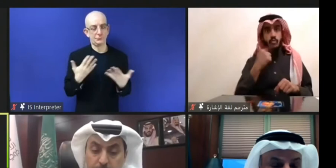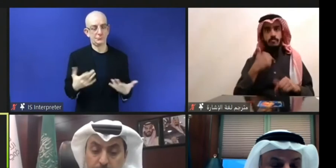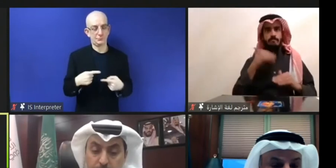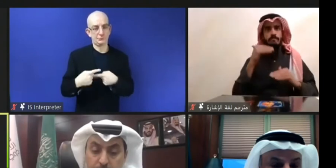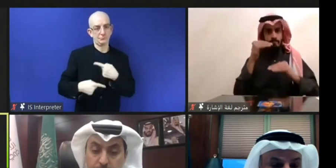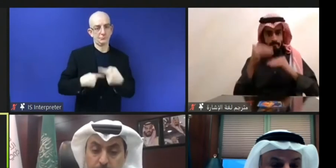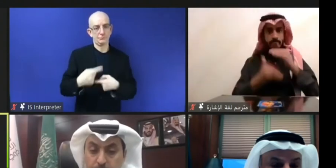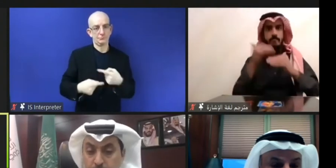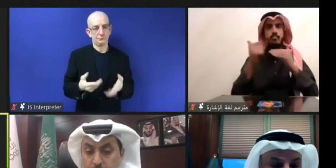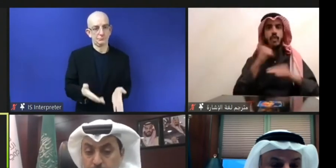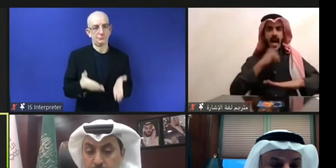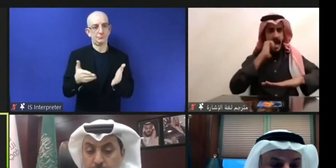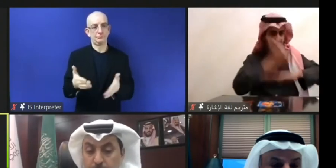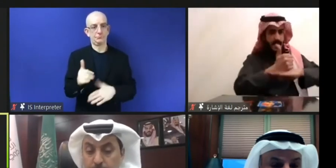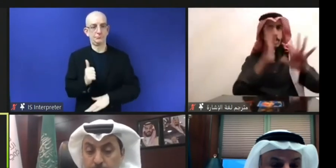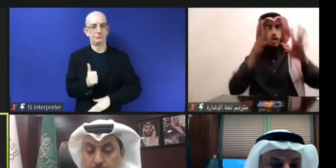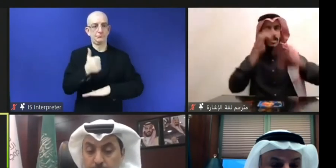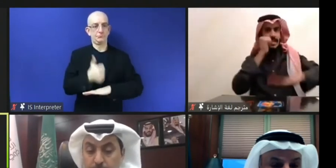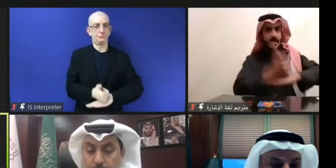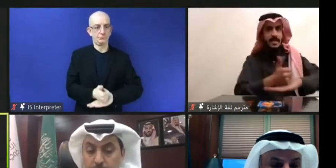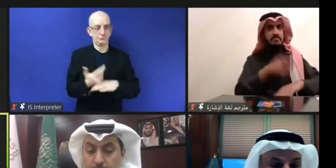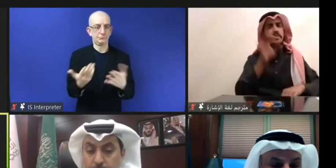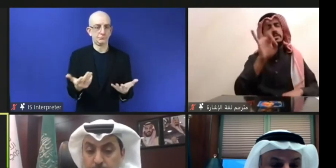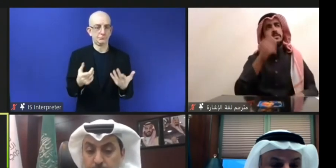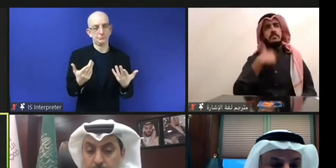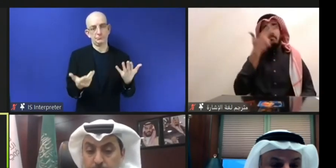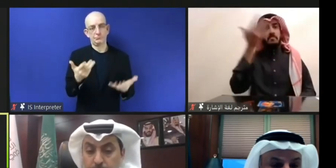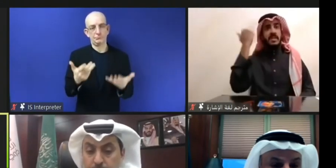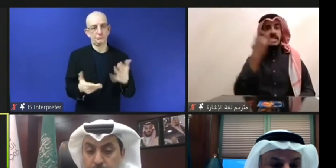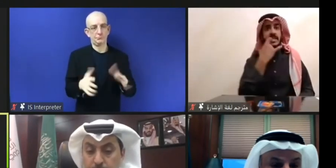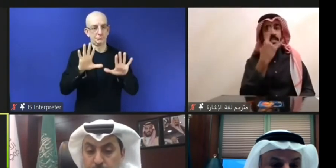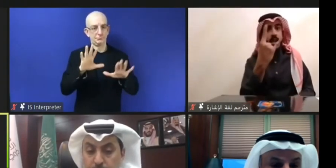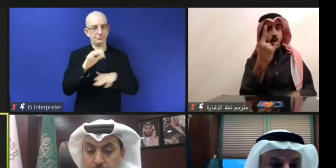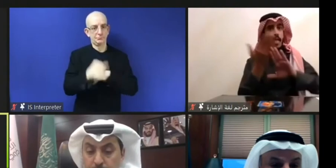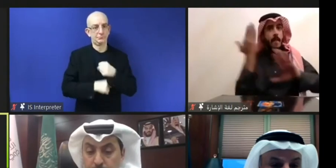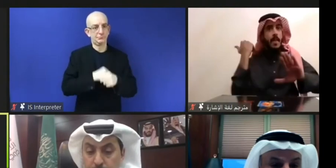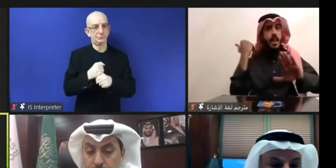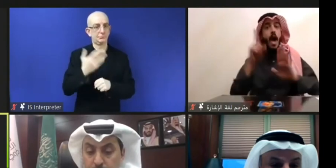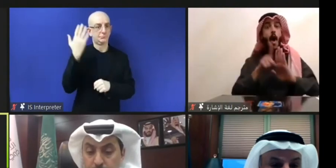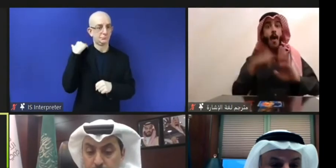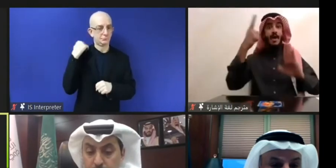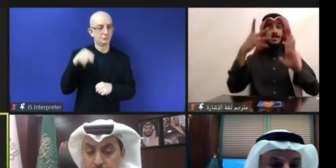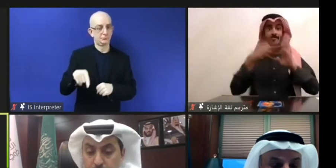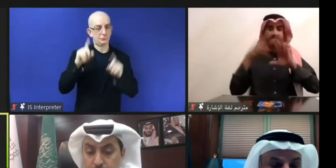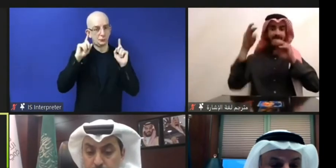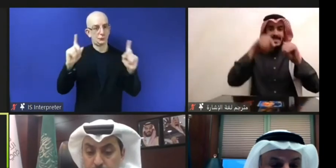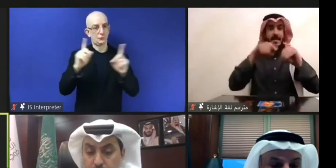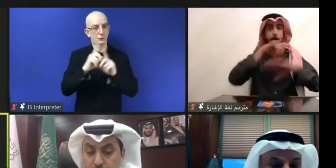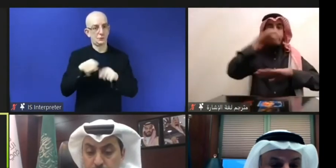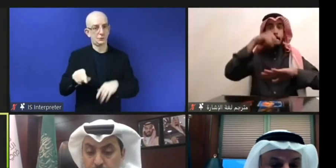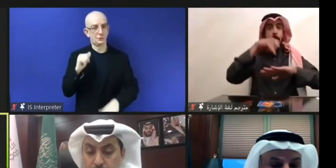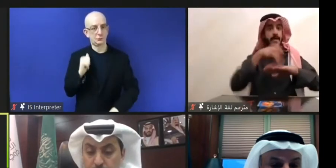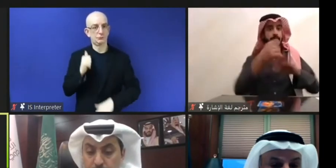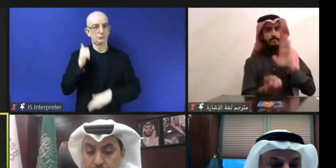Maybe 10 years ago, the university established the first center to help people with disabilities under the deanship